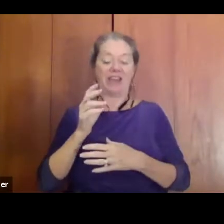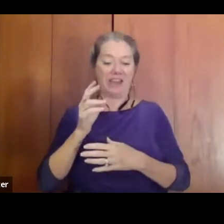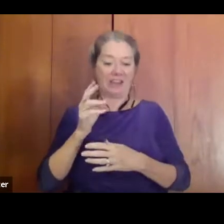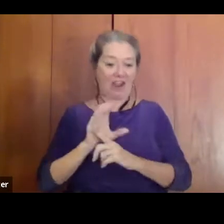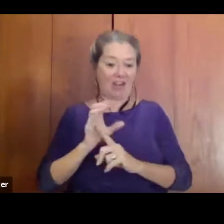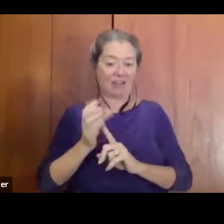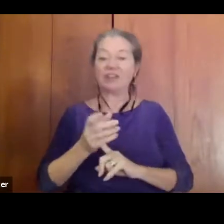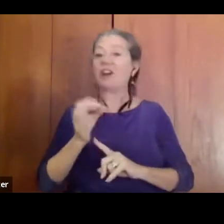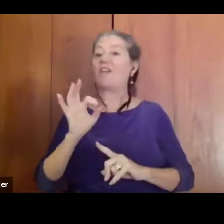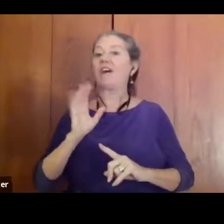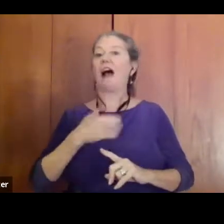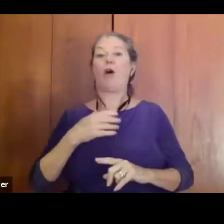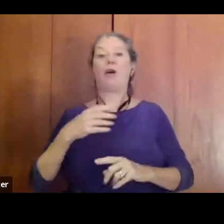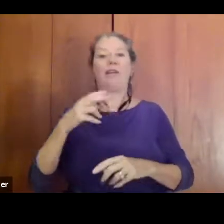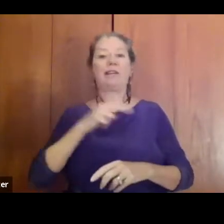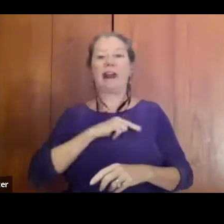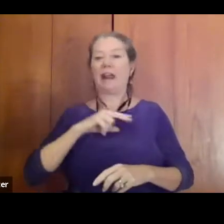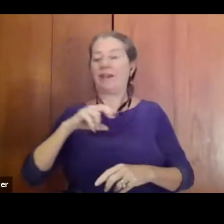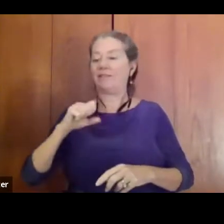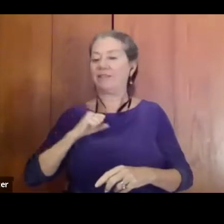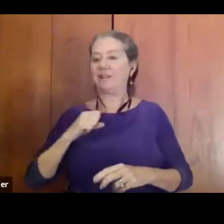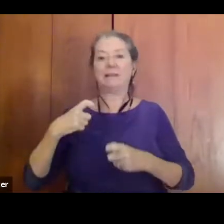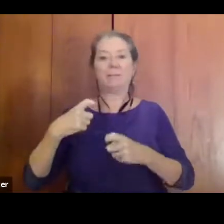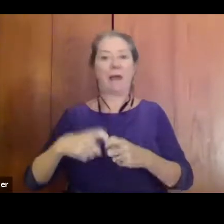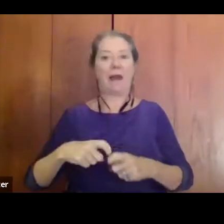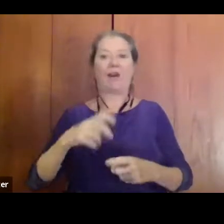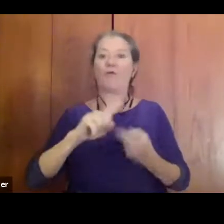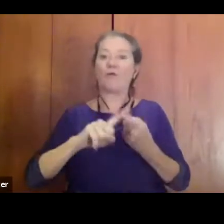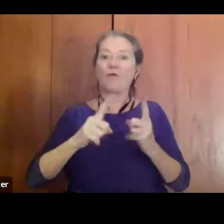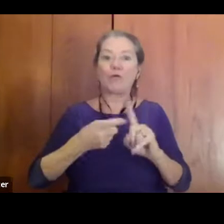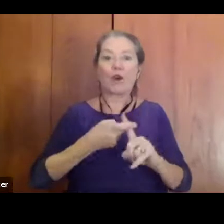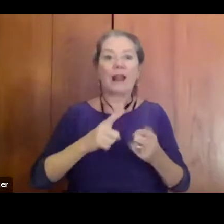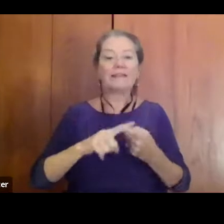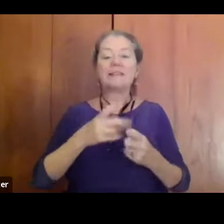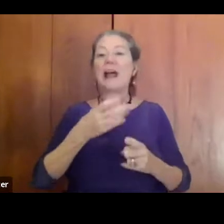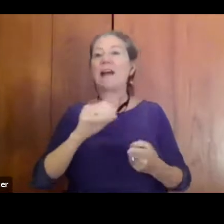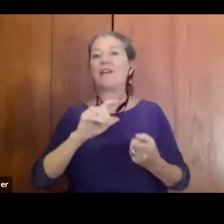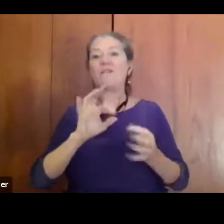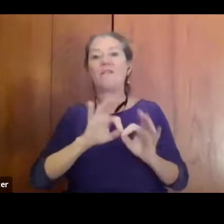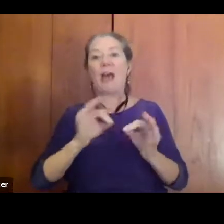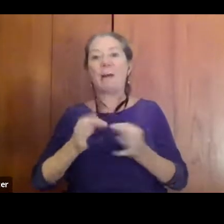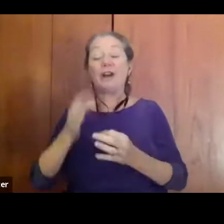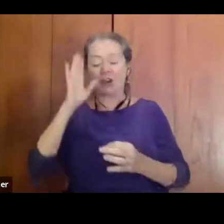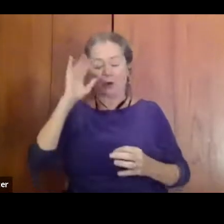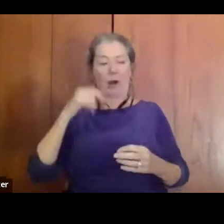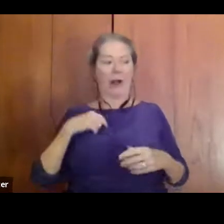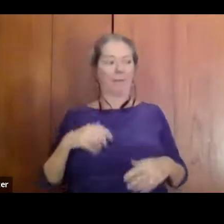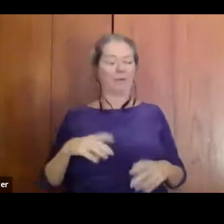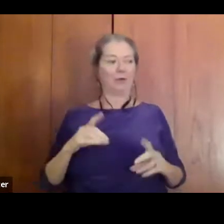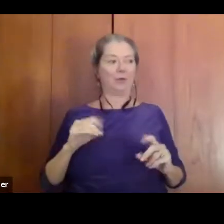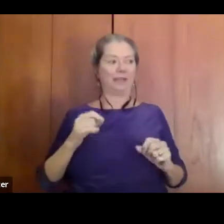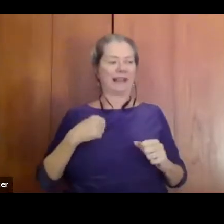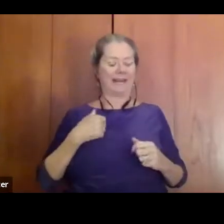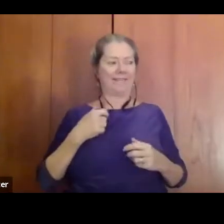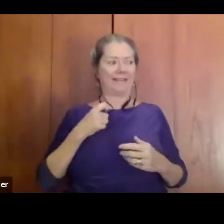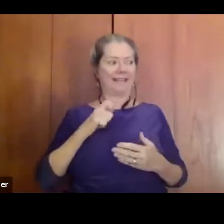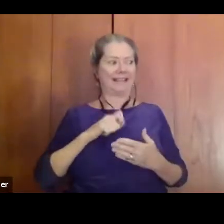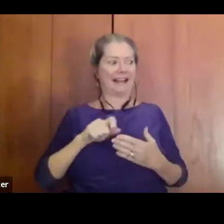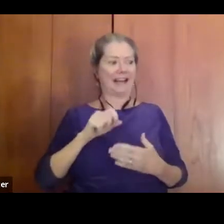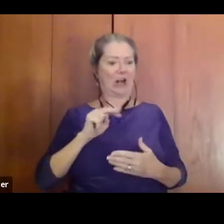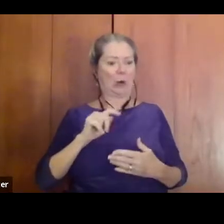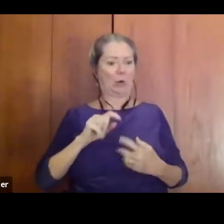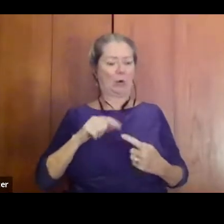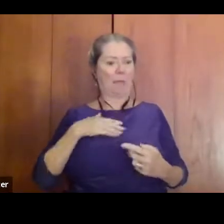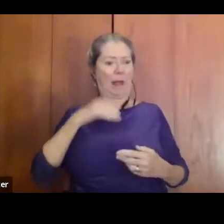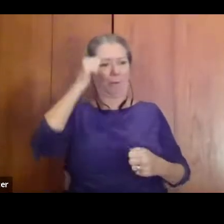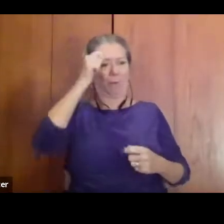co-workers, friends, and family. Doing this reminded me, I need to send a note to my brother-in-law. I have